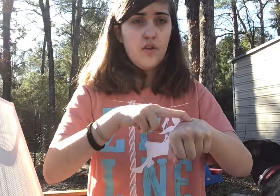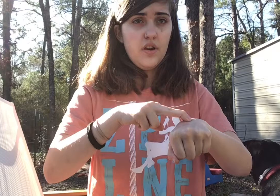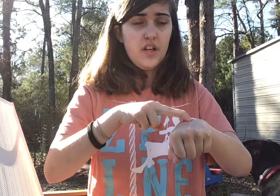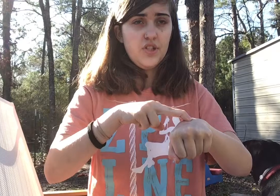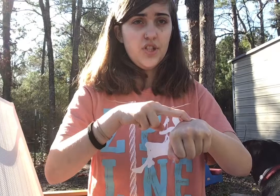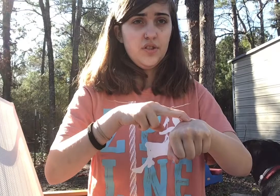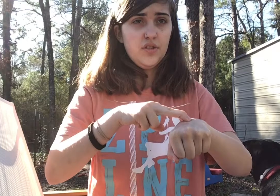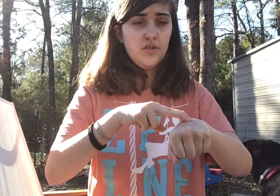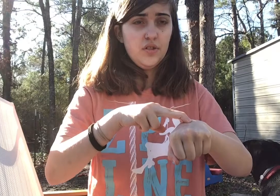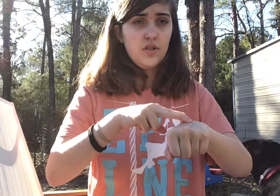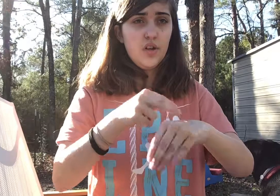Nation,